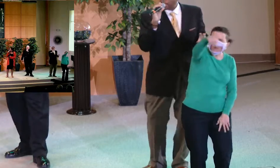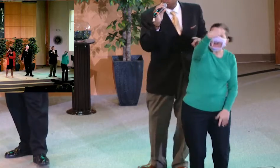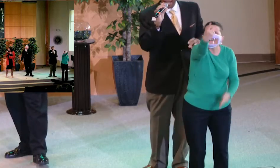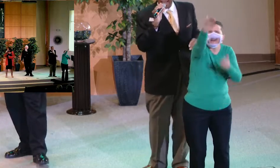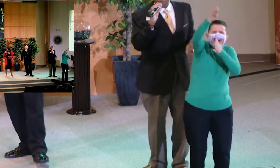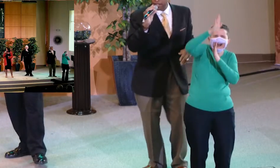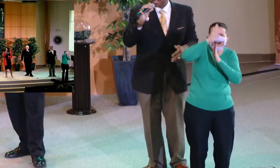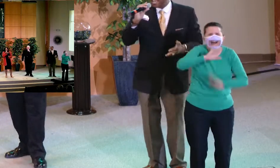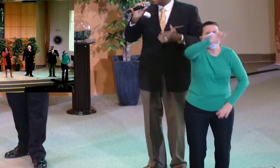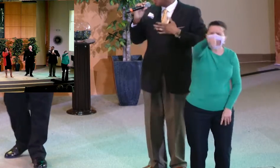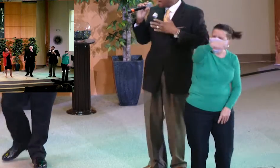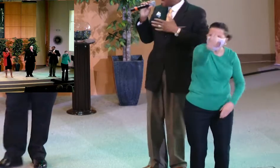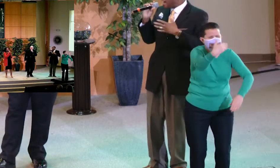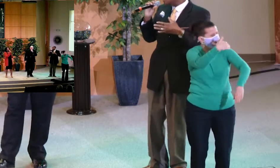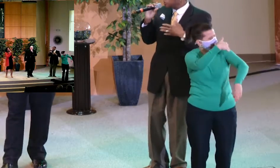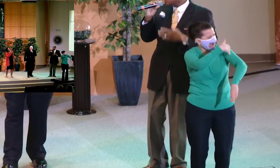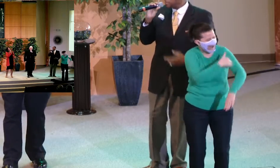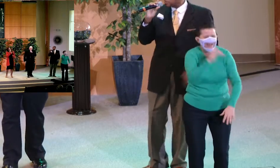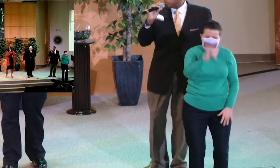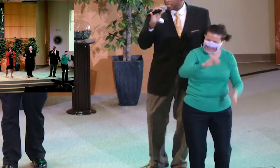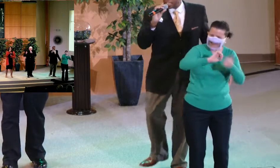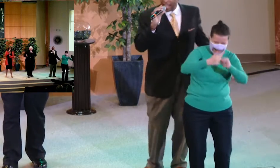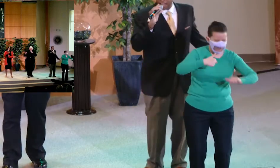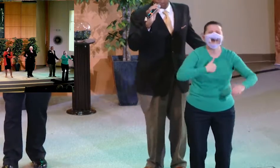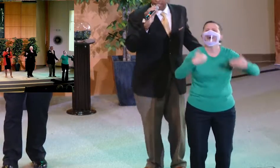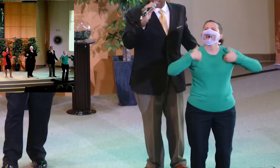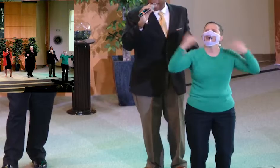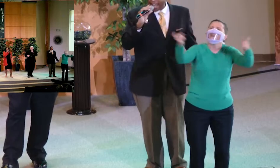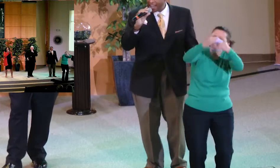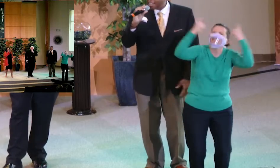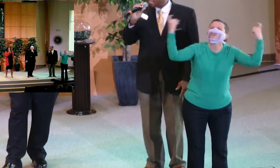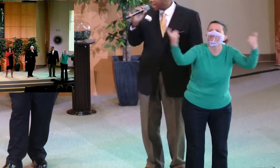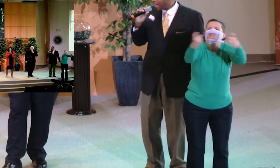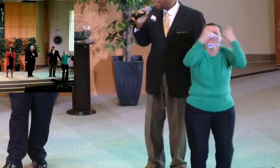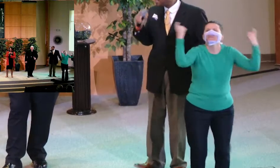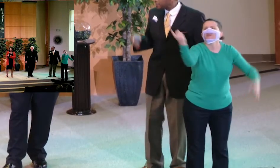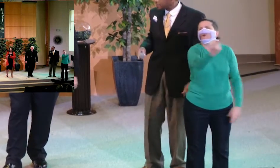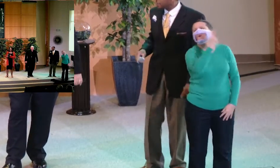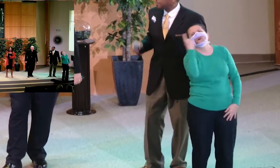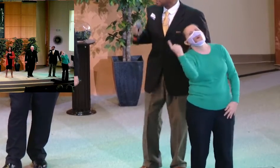and one power. That's why I have true victory every hour.